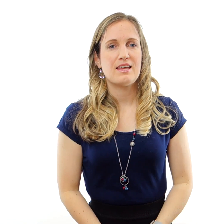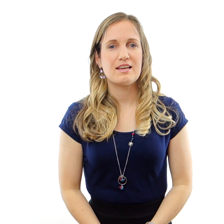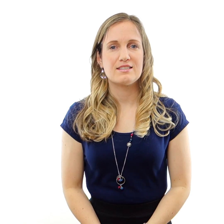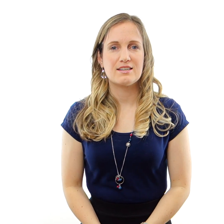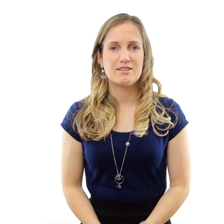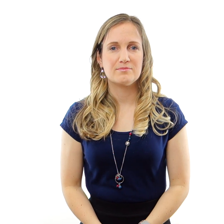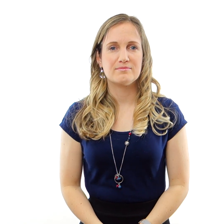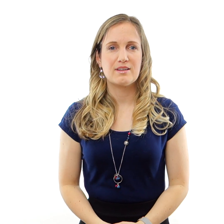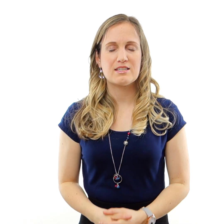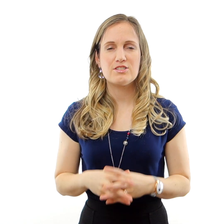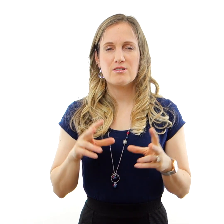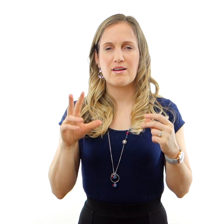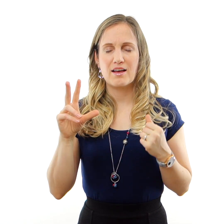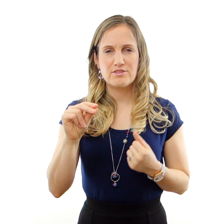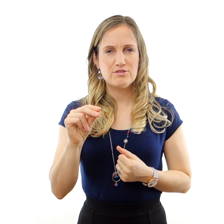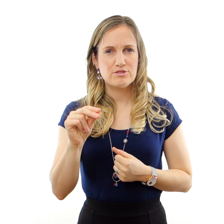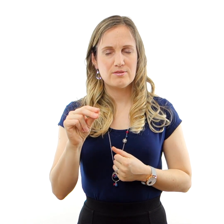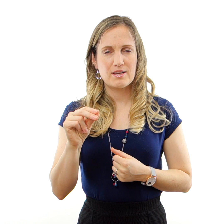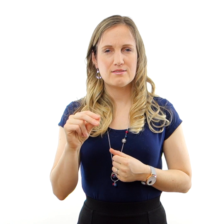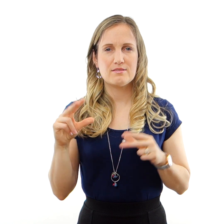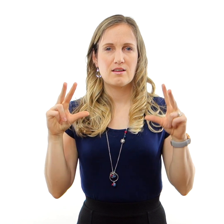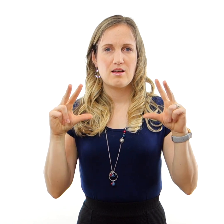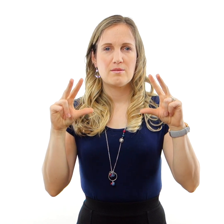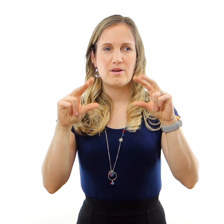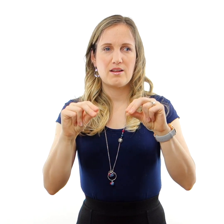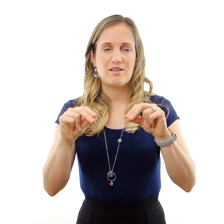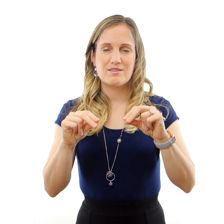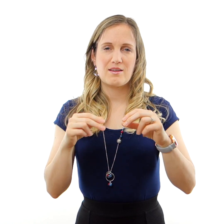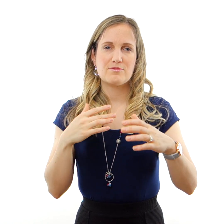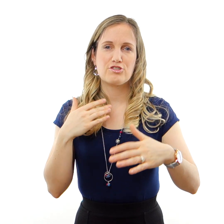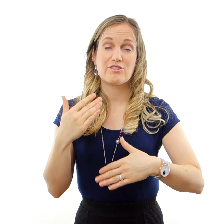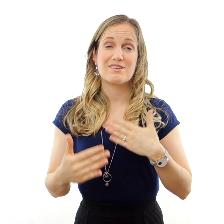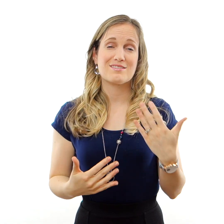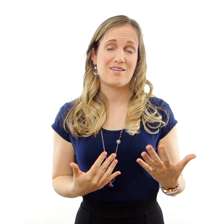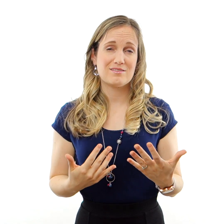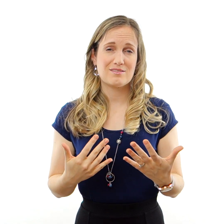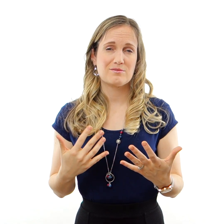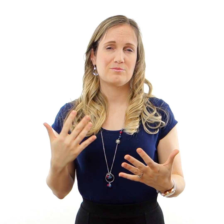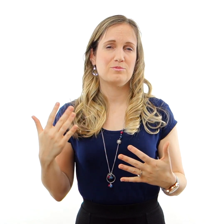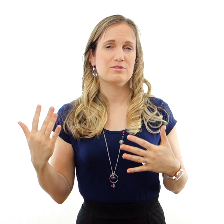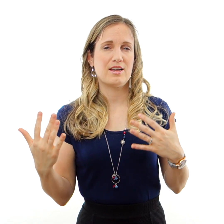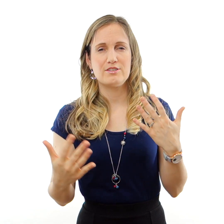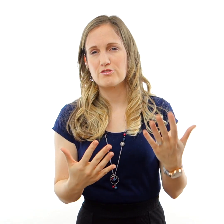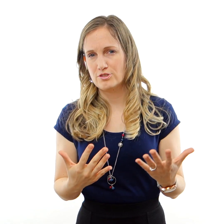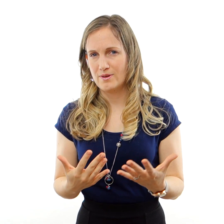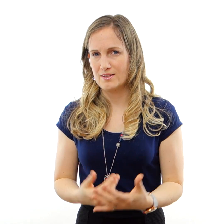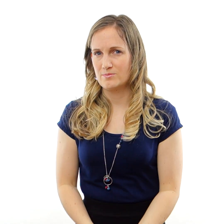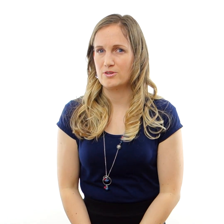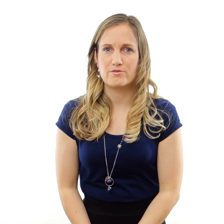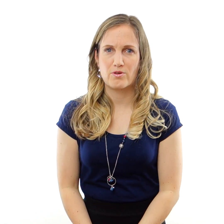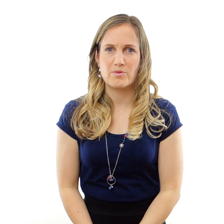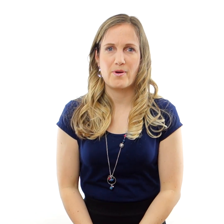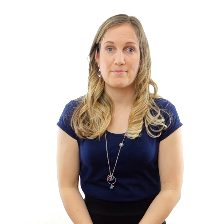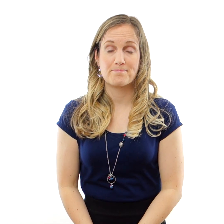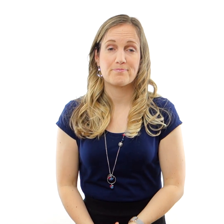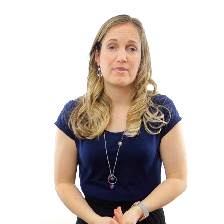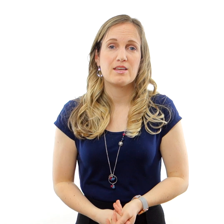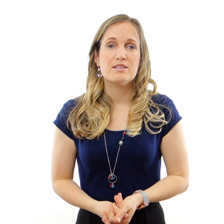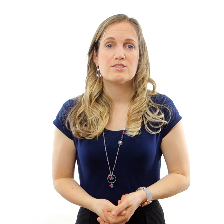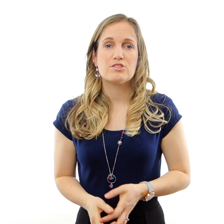And I guess you don't have to use 2 hands, but a lot of times during songs, we'll kind of use 2 hands more in a formal way.